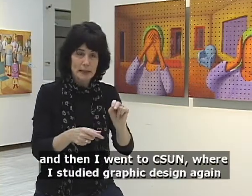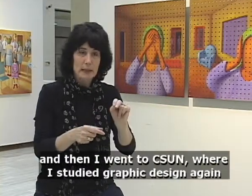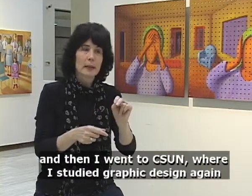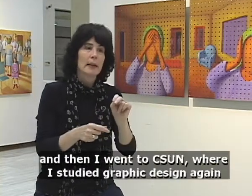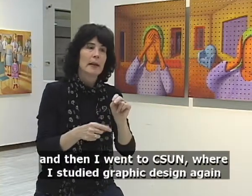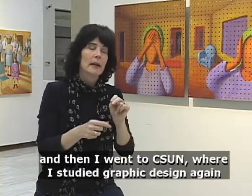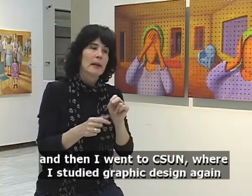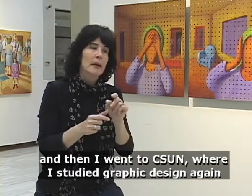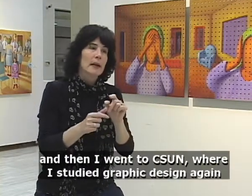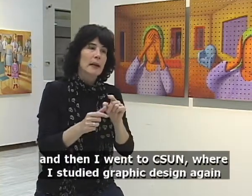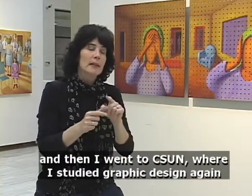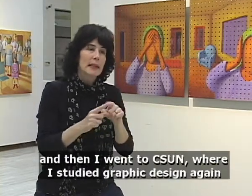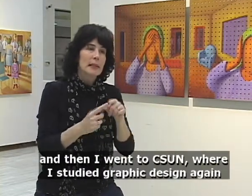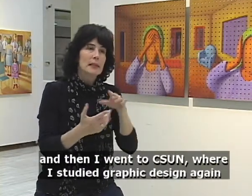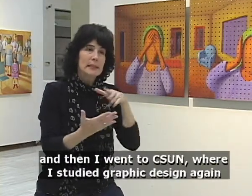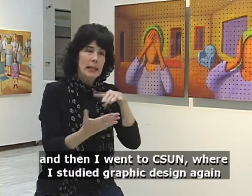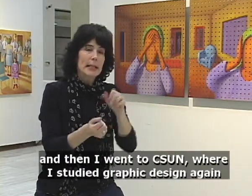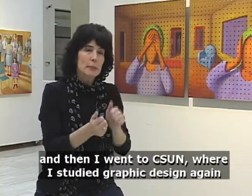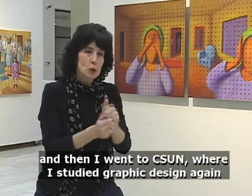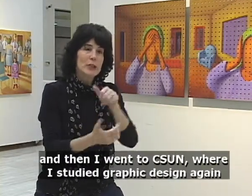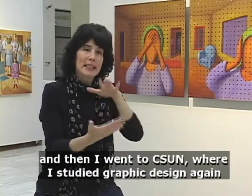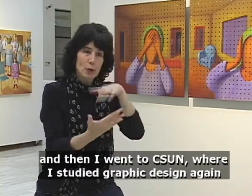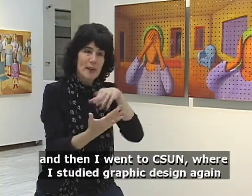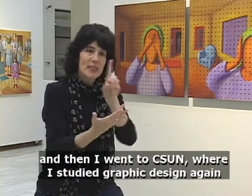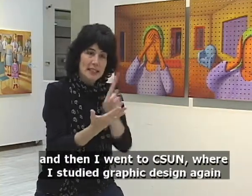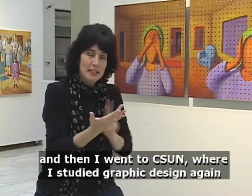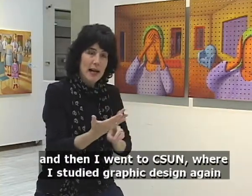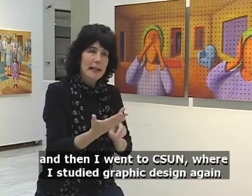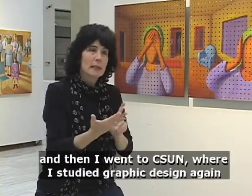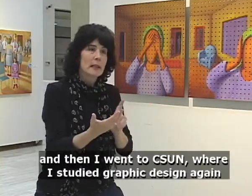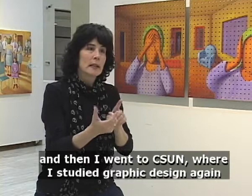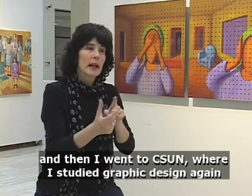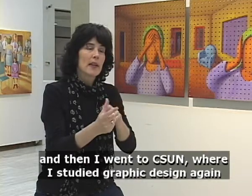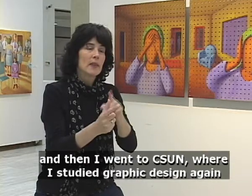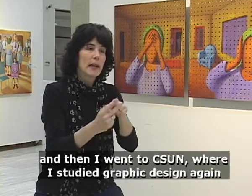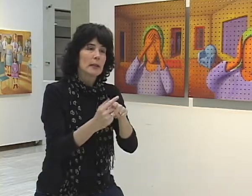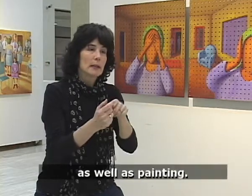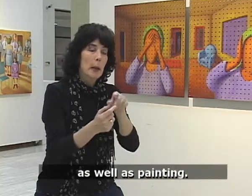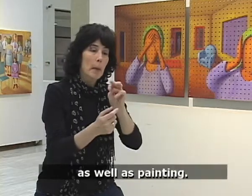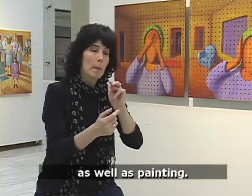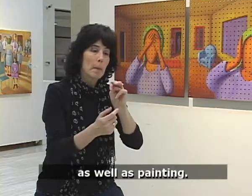CSUN, where I studied graphic design again, as well as painting.